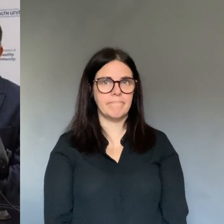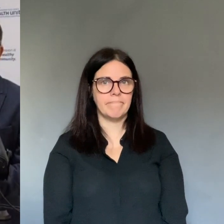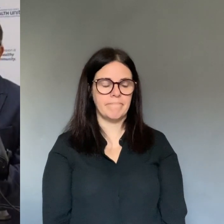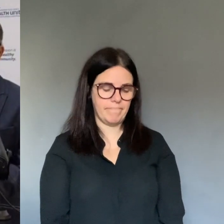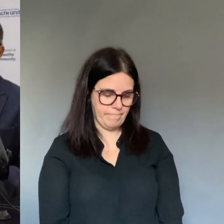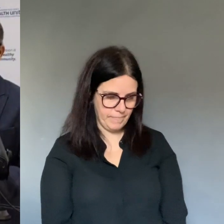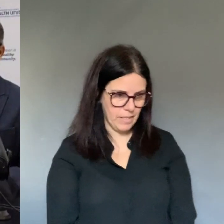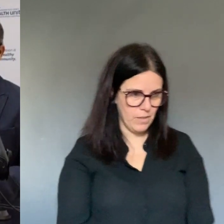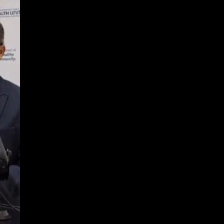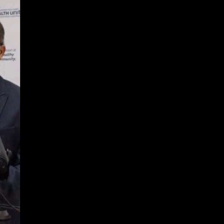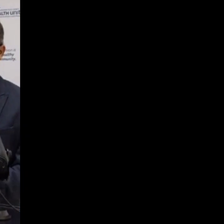Okay, thank you.